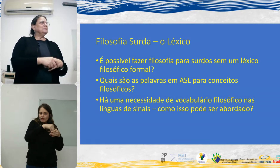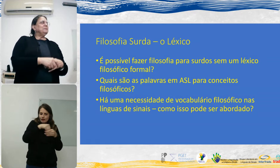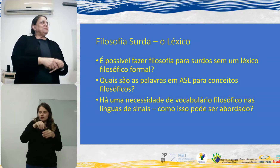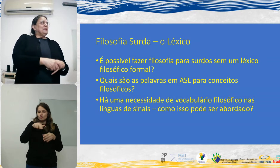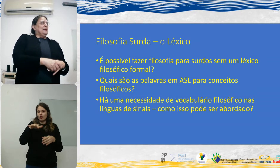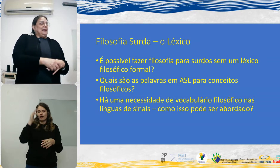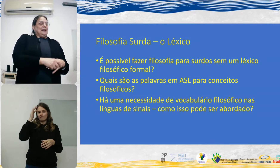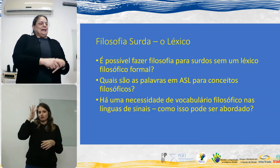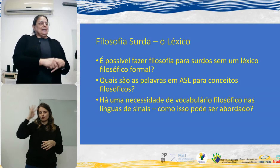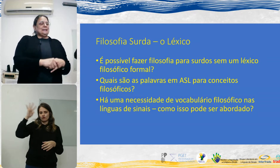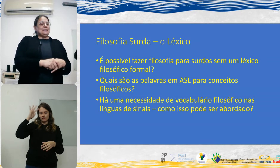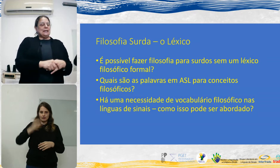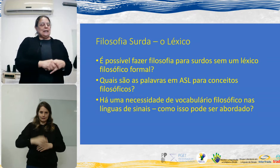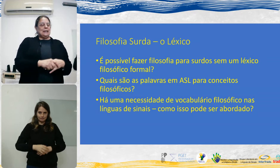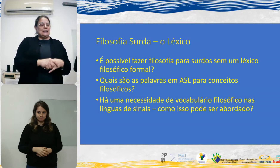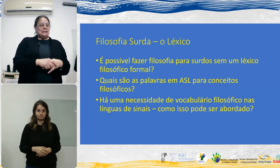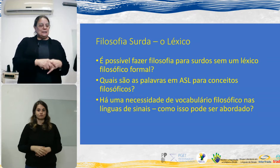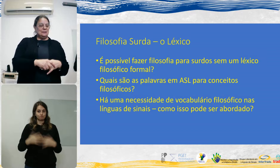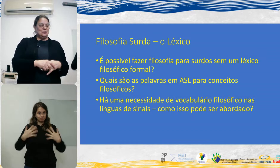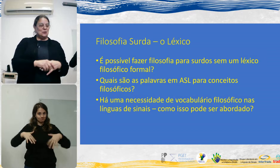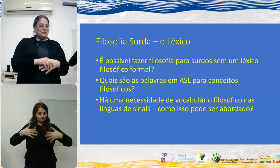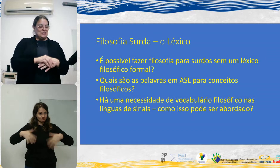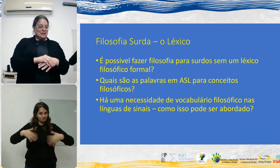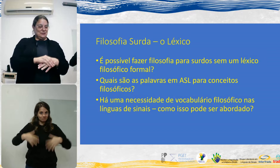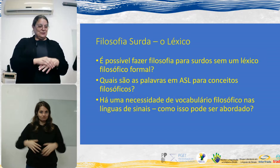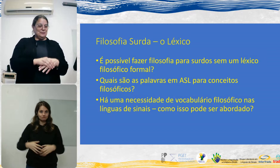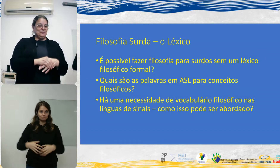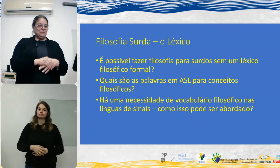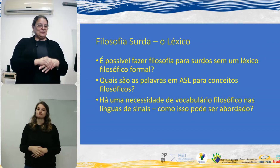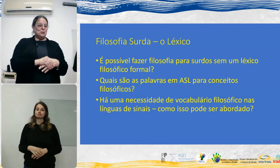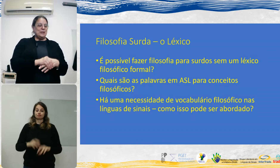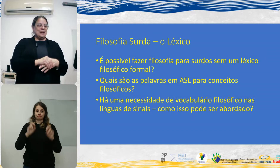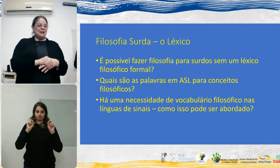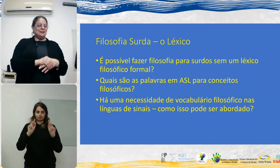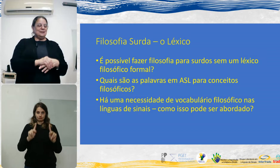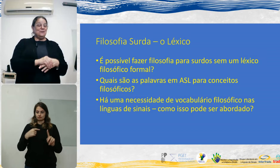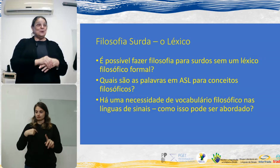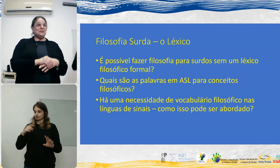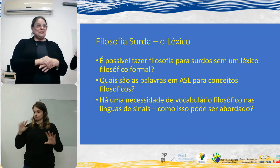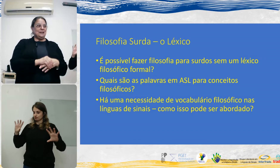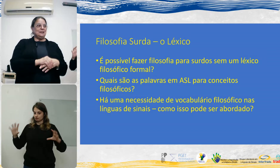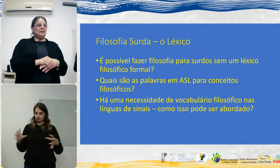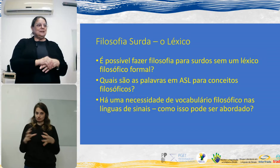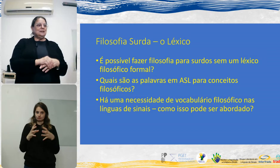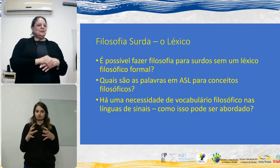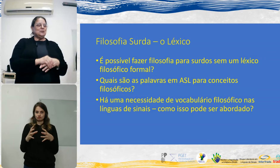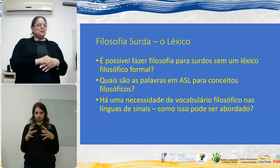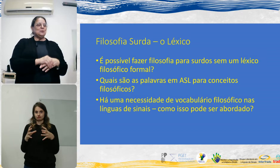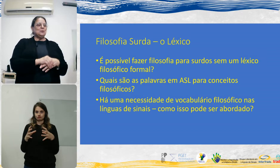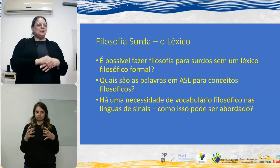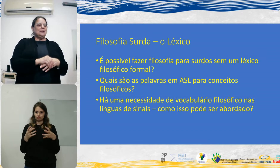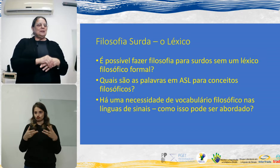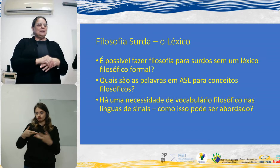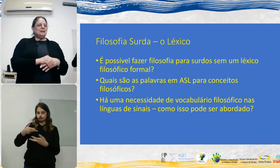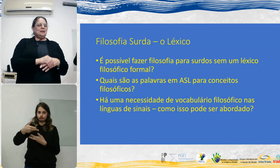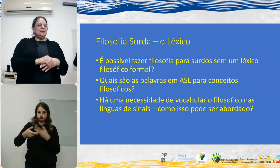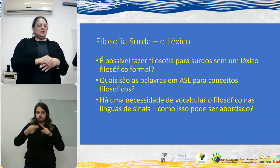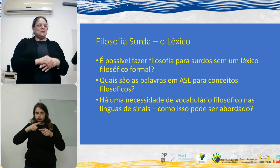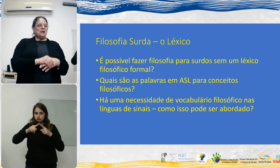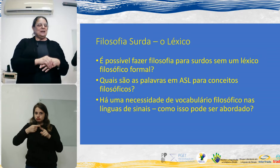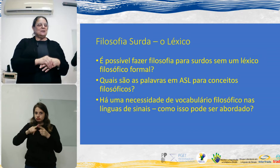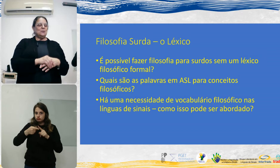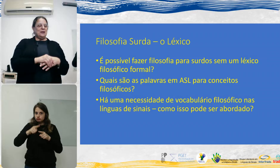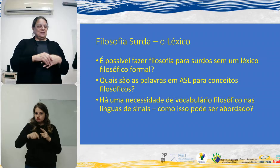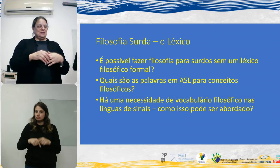undergraduate. And I got together, we had the foresight to, in